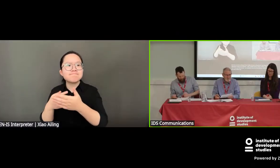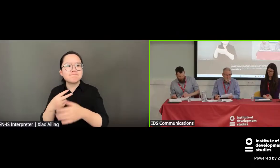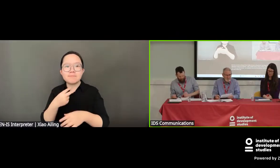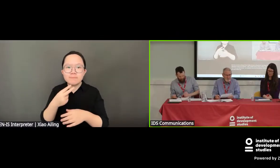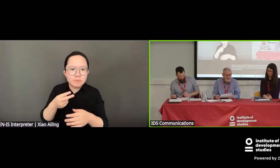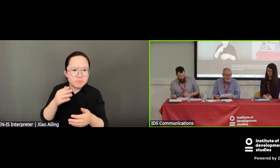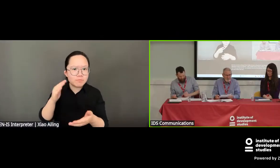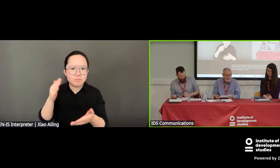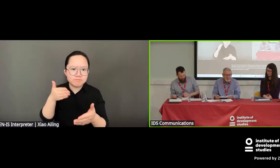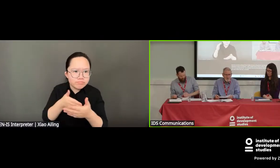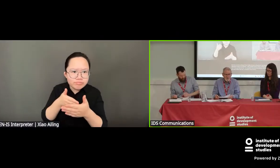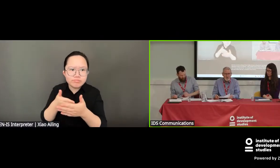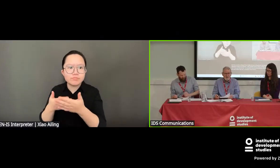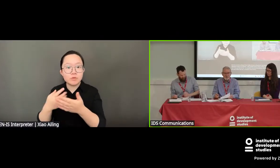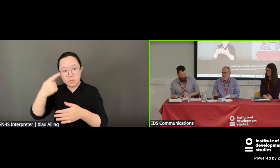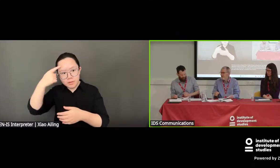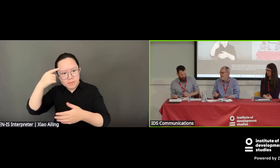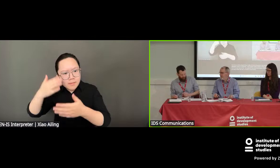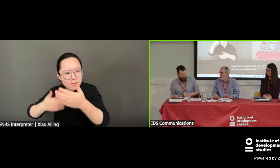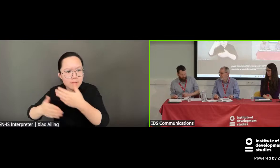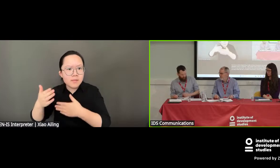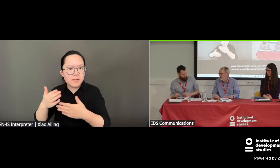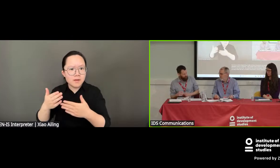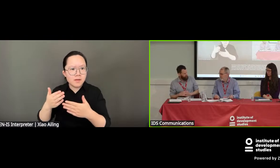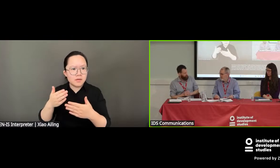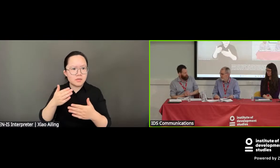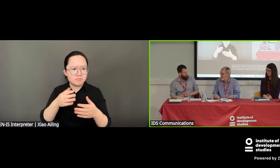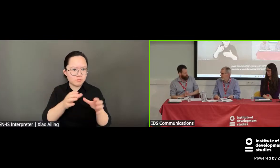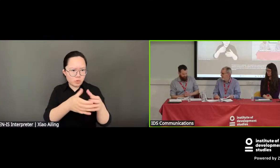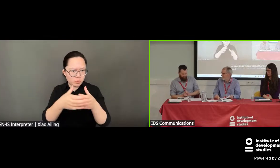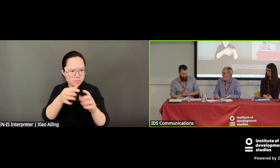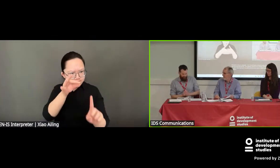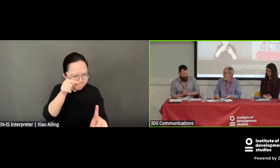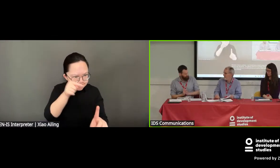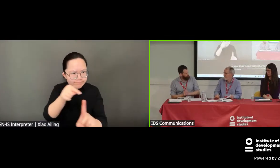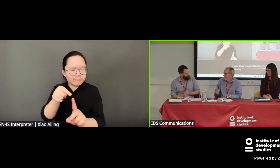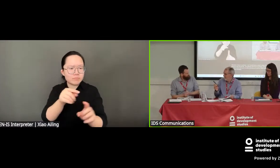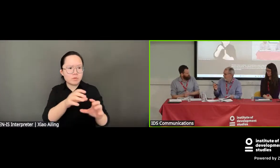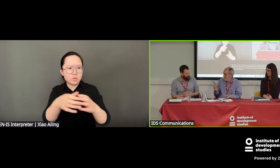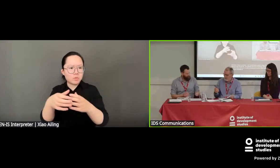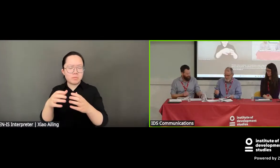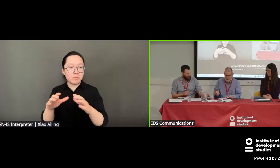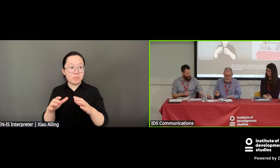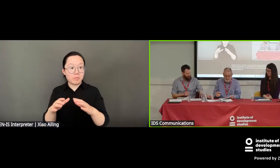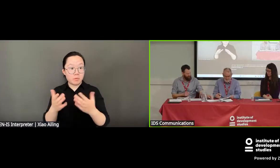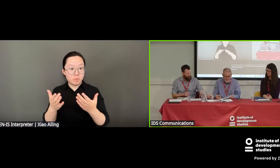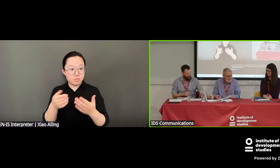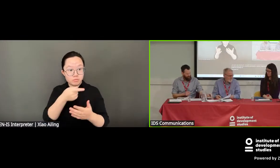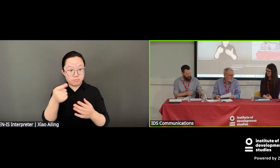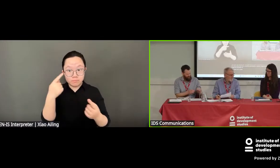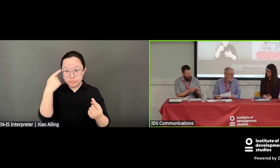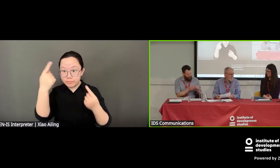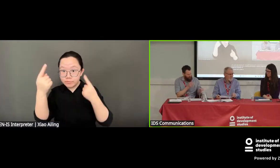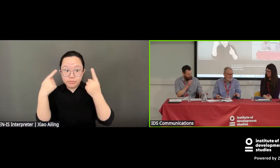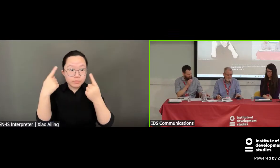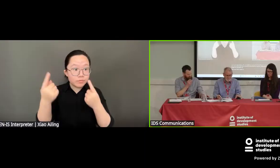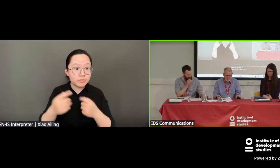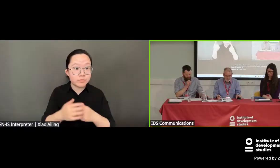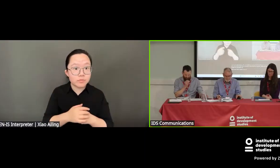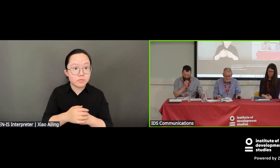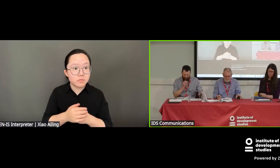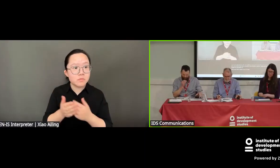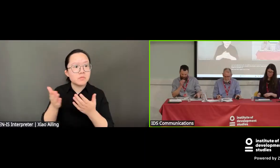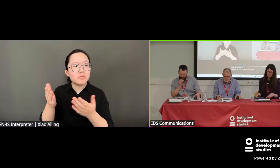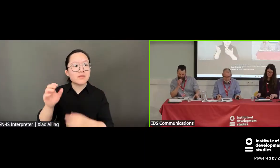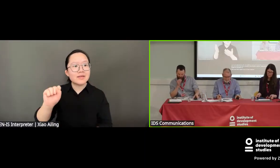disabilities, etc. So who would like to speak to any of these questions? Stephen, can I let you kick off?